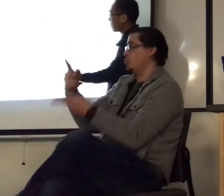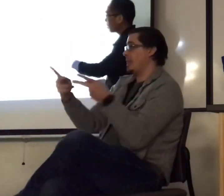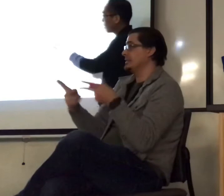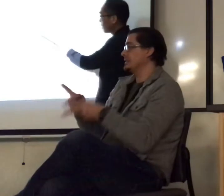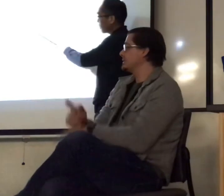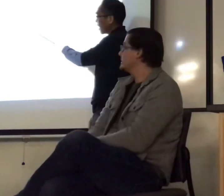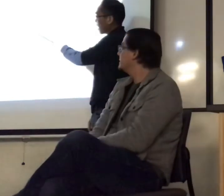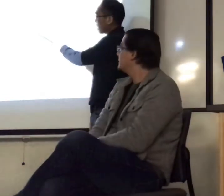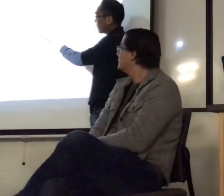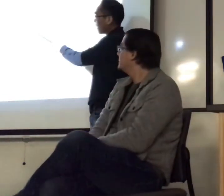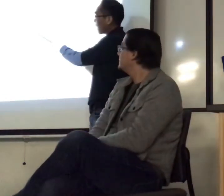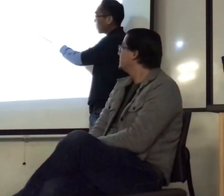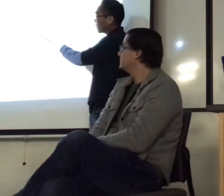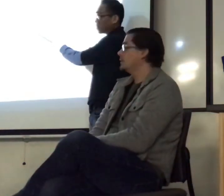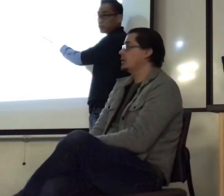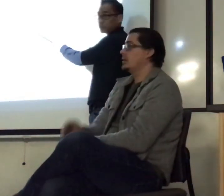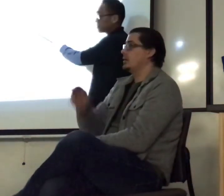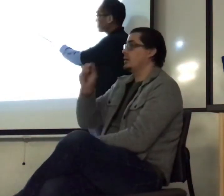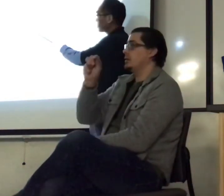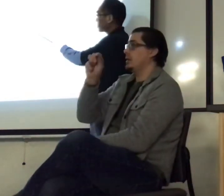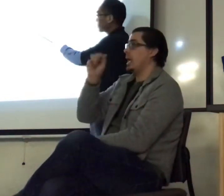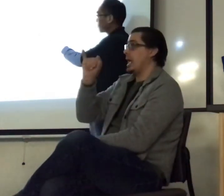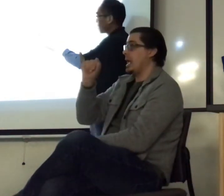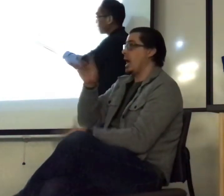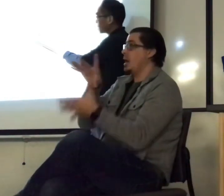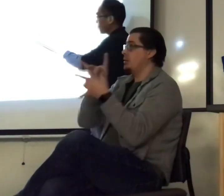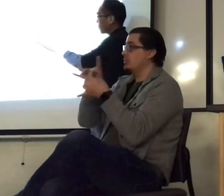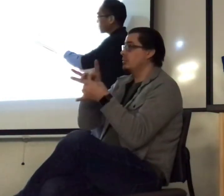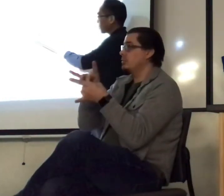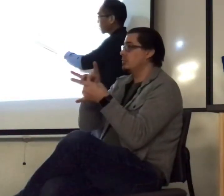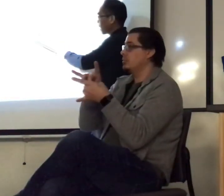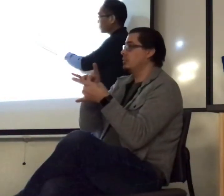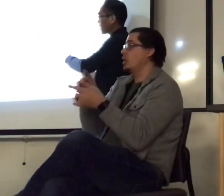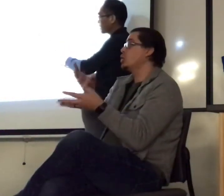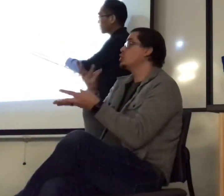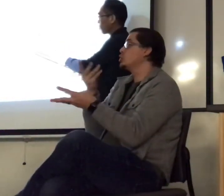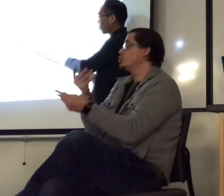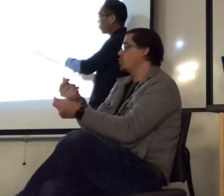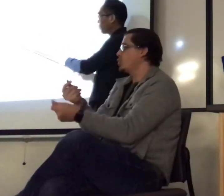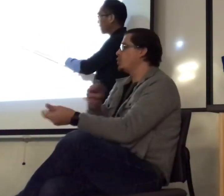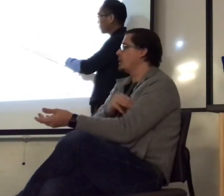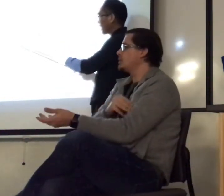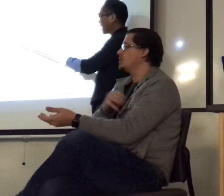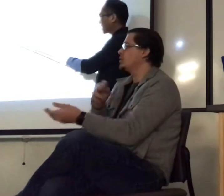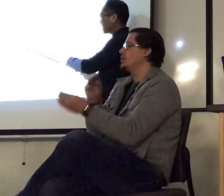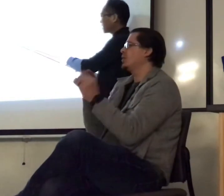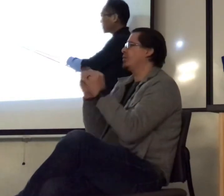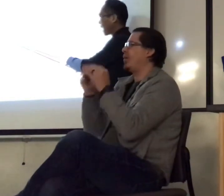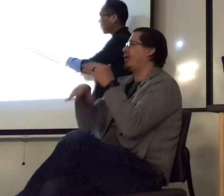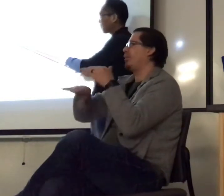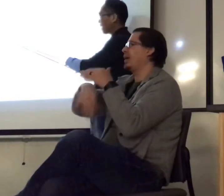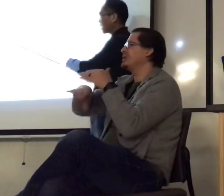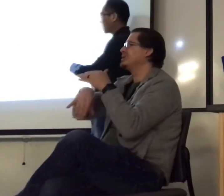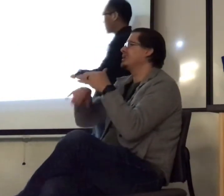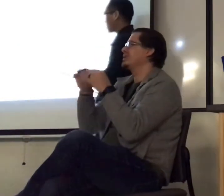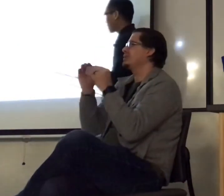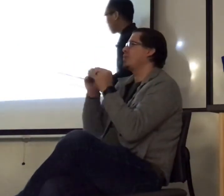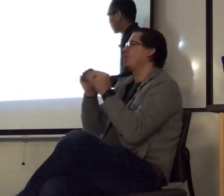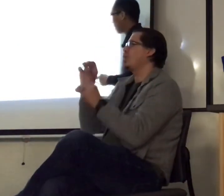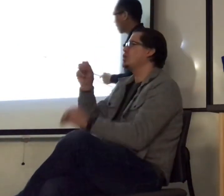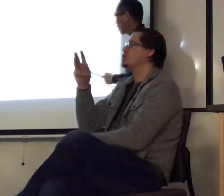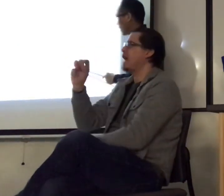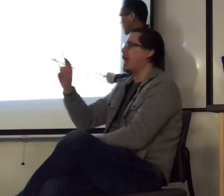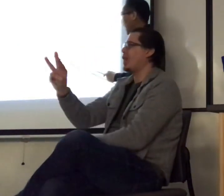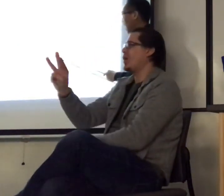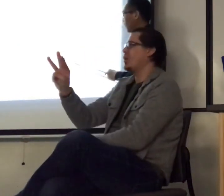right? The Iban junctions. Smooth muscle, in contrast, has a more rudimentary and shallow invaginations